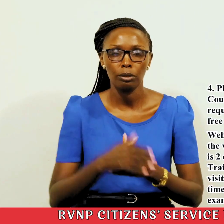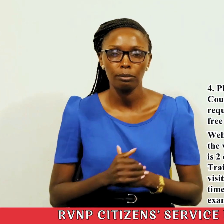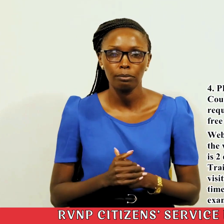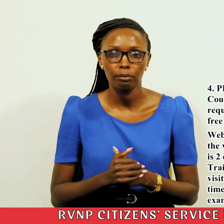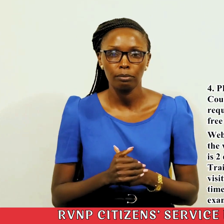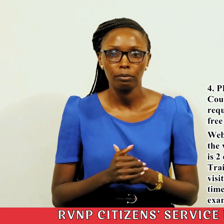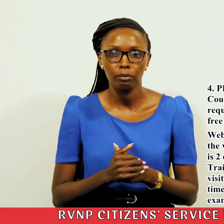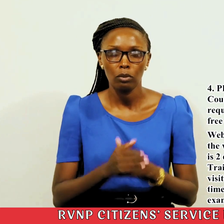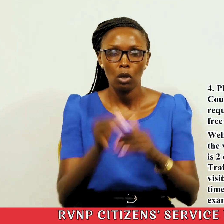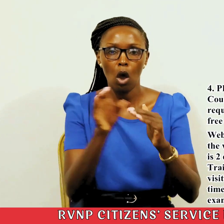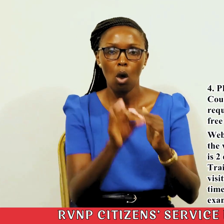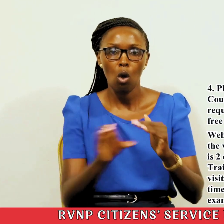Courses offered.